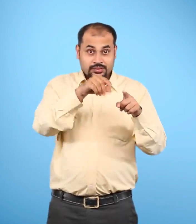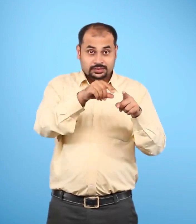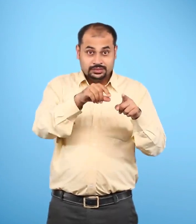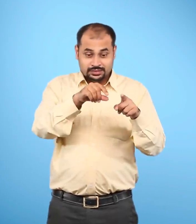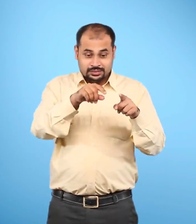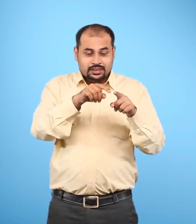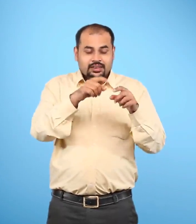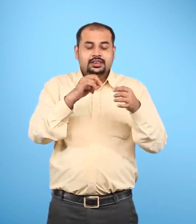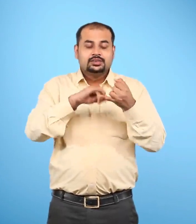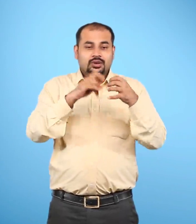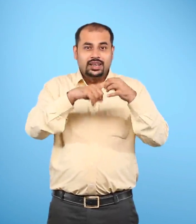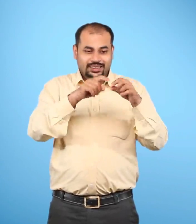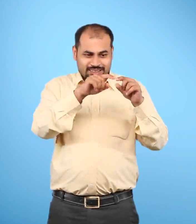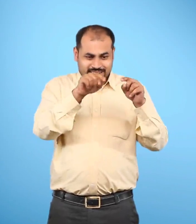covering any 5 squares.